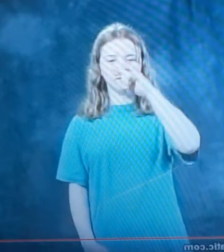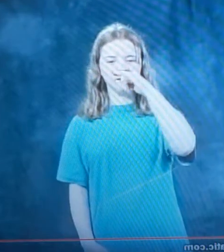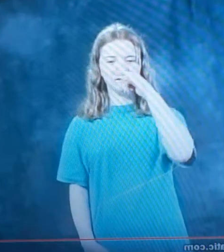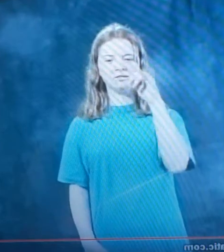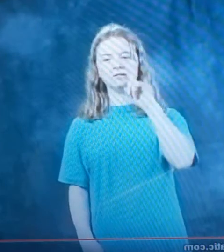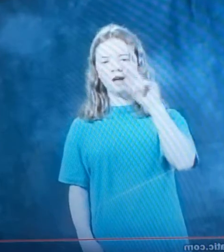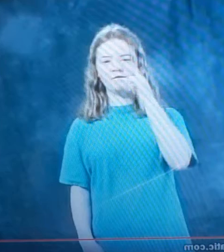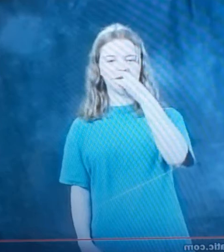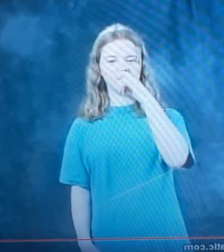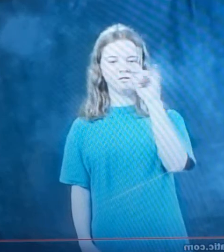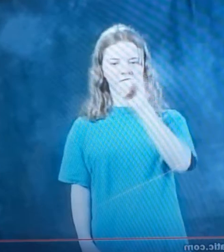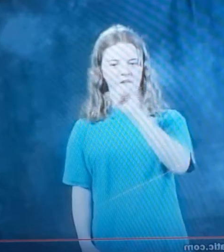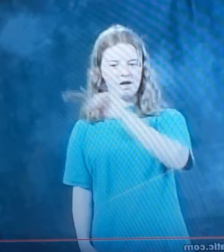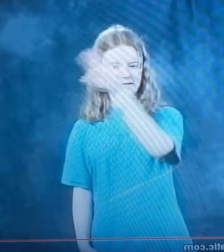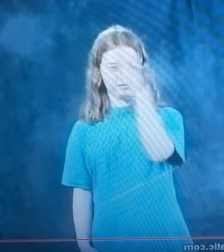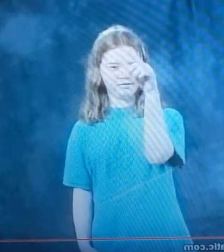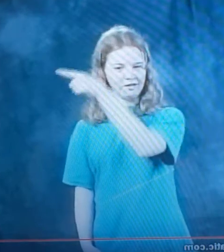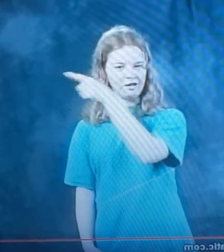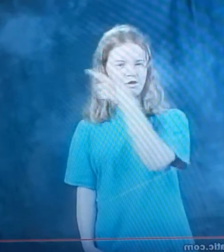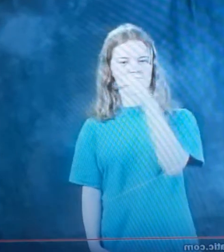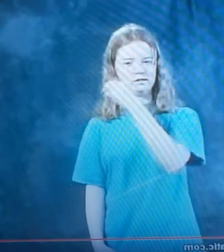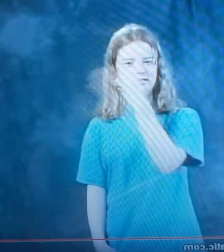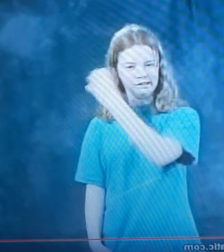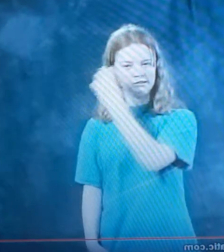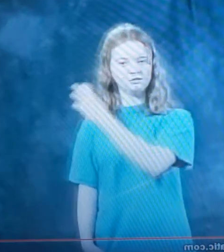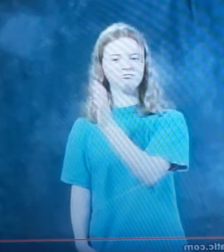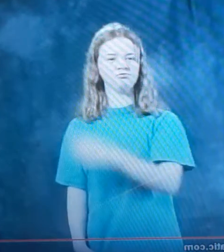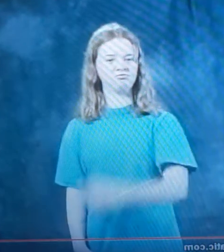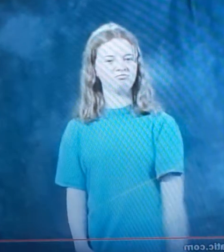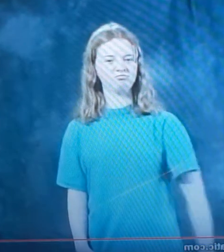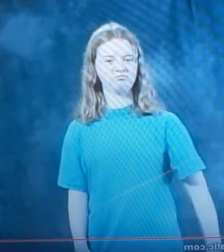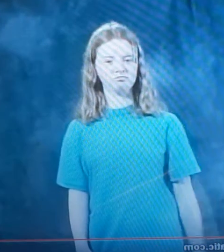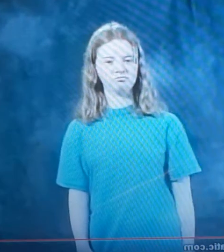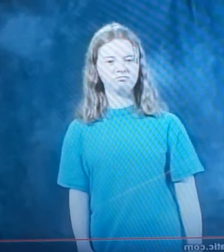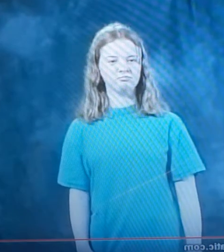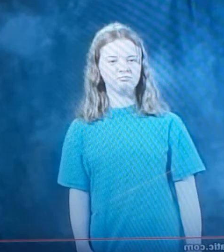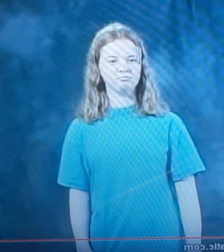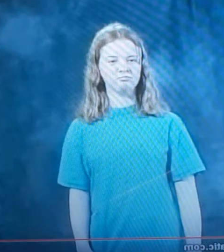what the kids were like there, the deaf kids there, down there in the east.